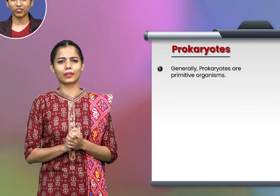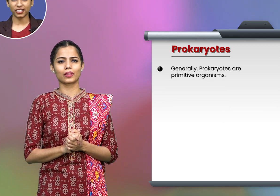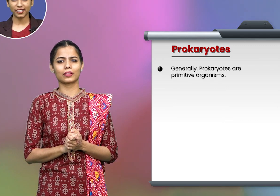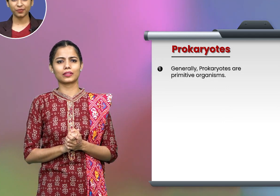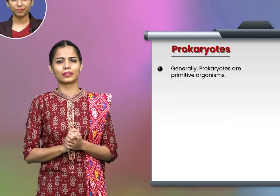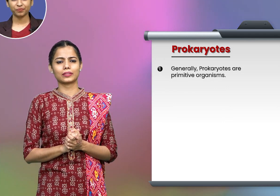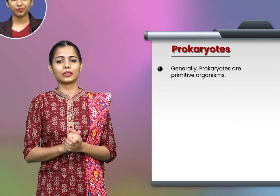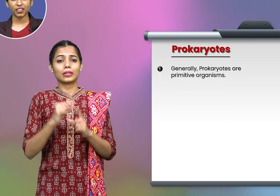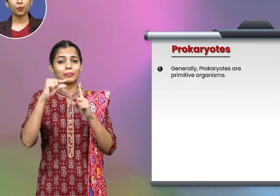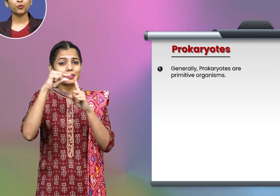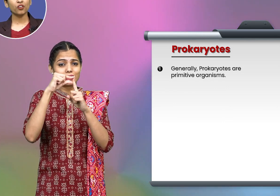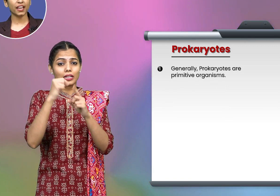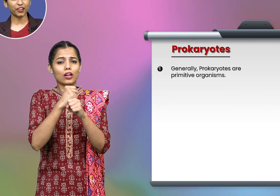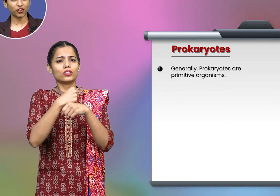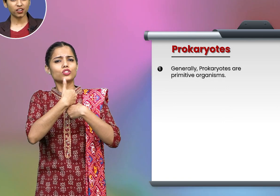Generally,